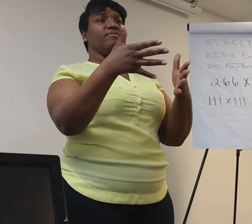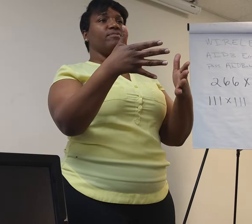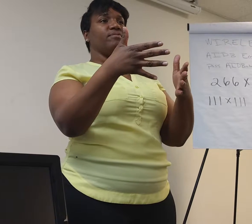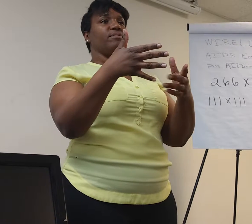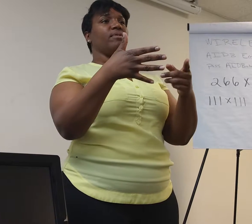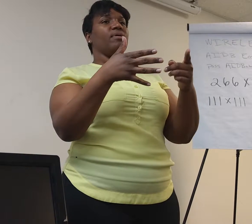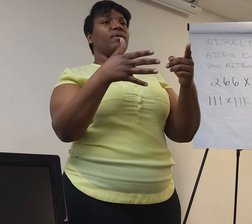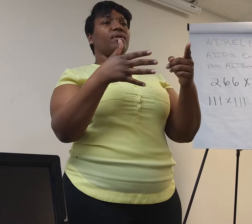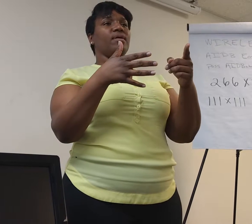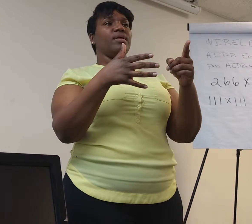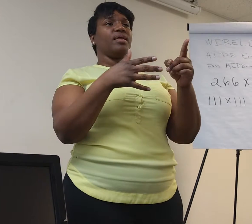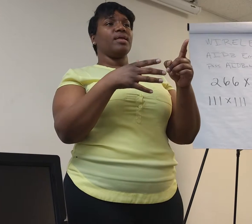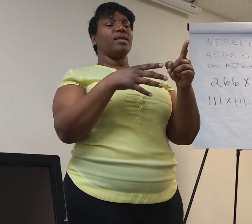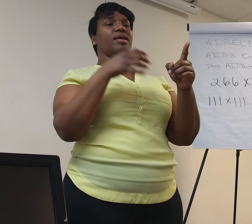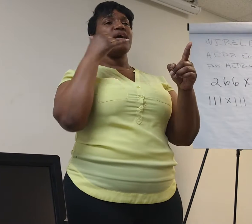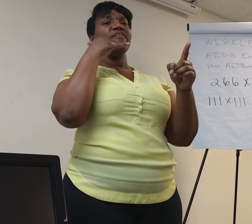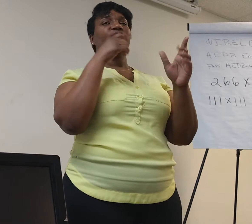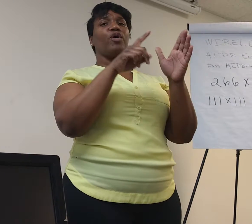Somebody's ringing.